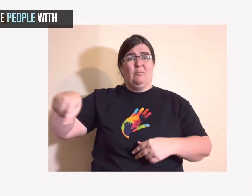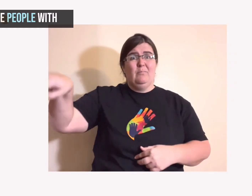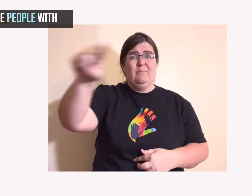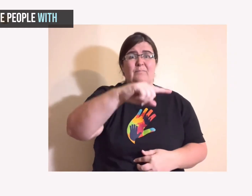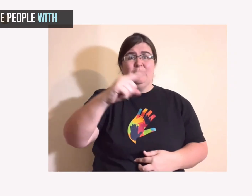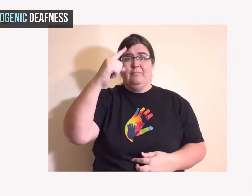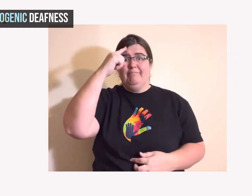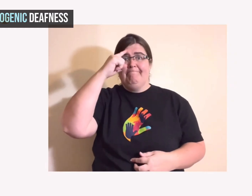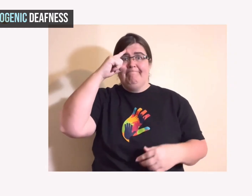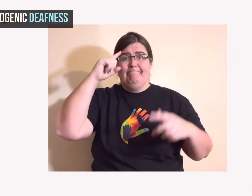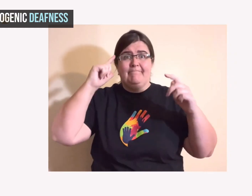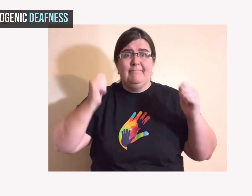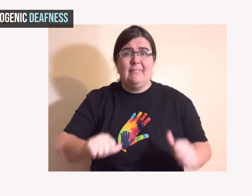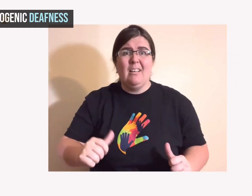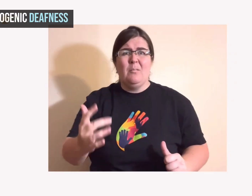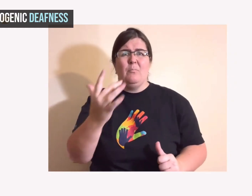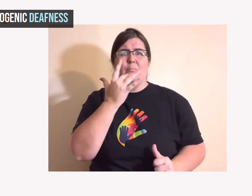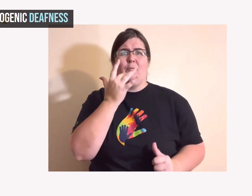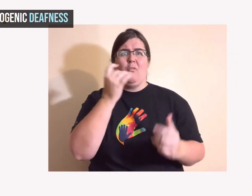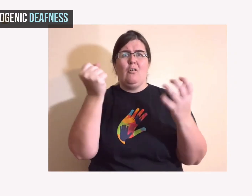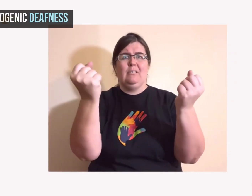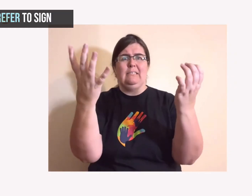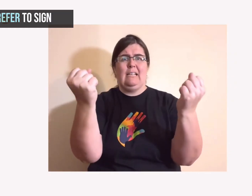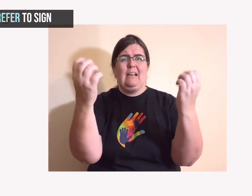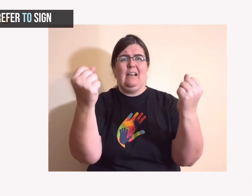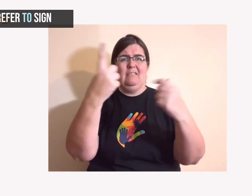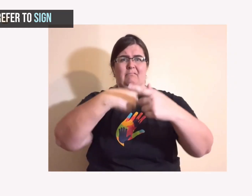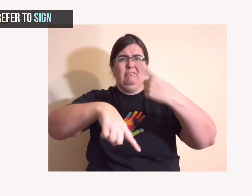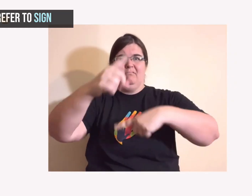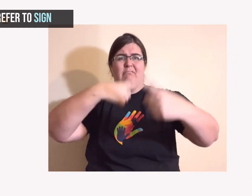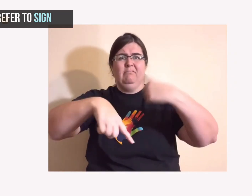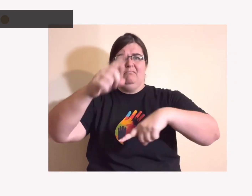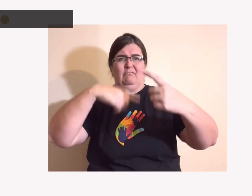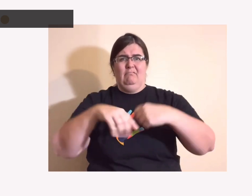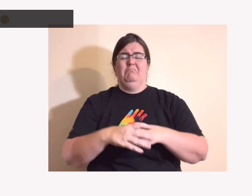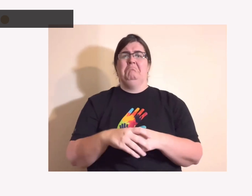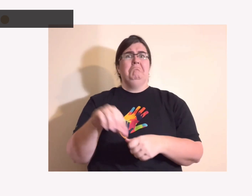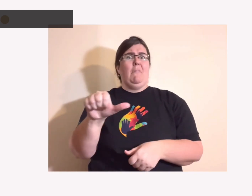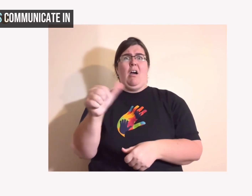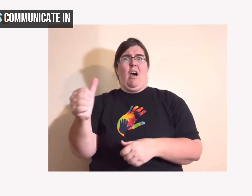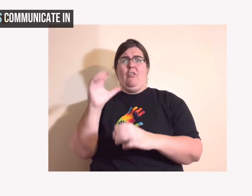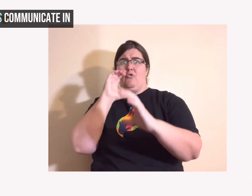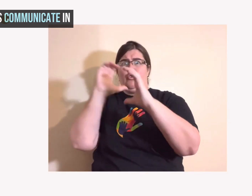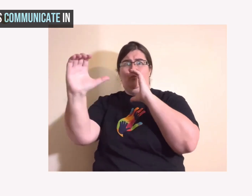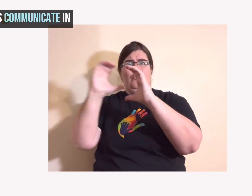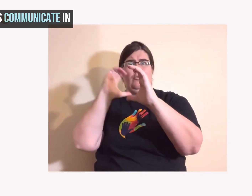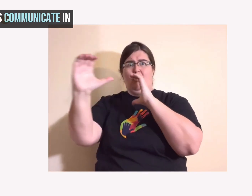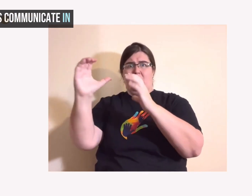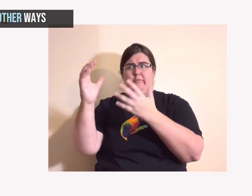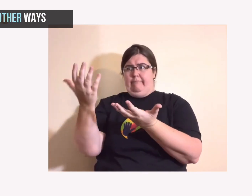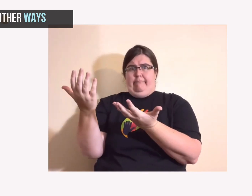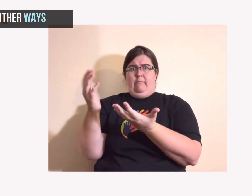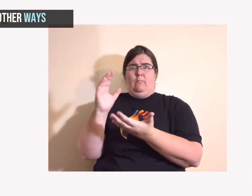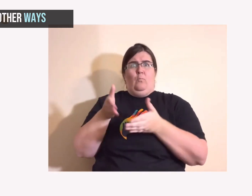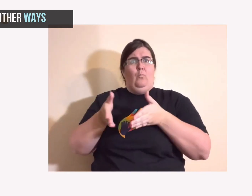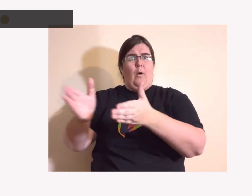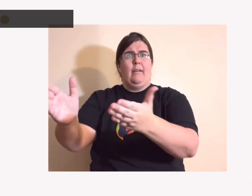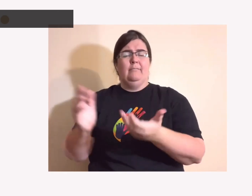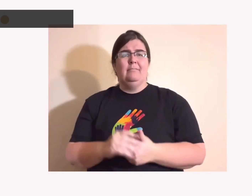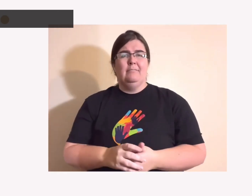Some people with psychogenic deafness prefer to sign. Others communicate in other